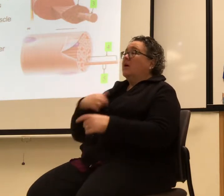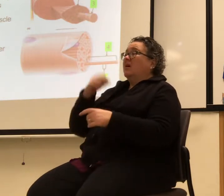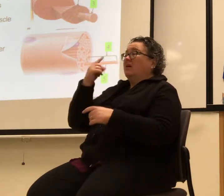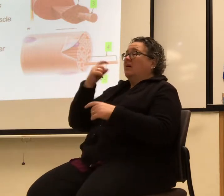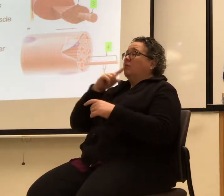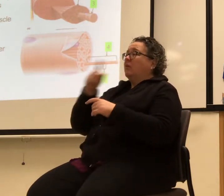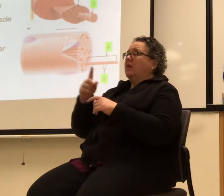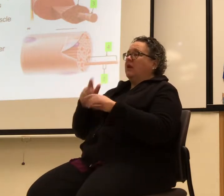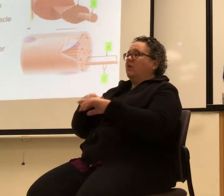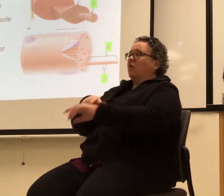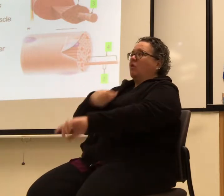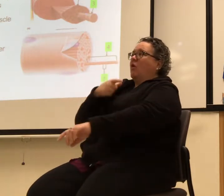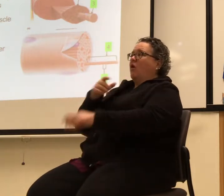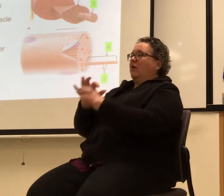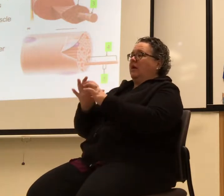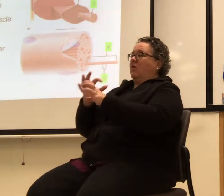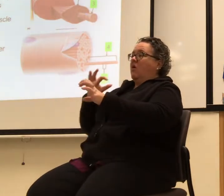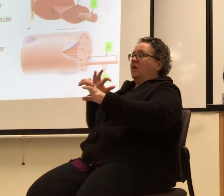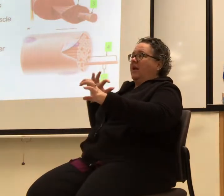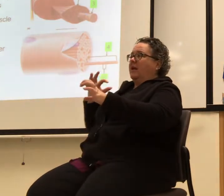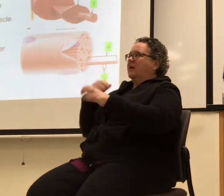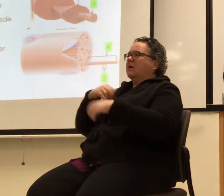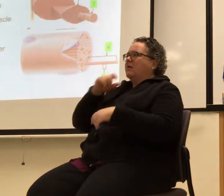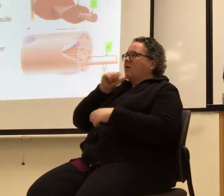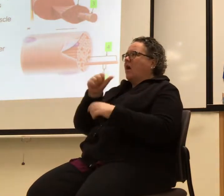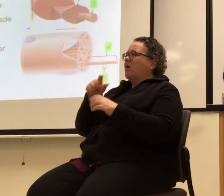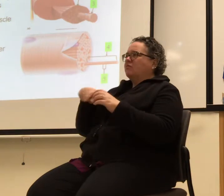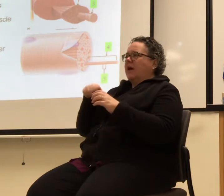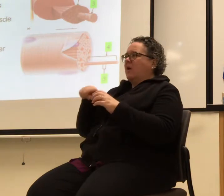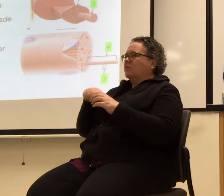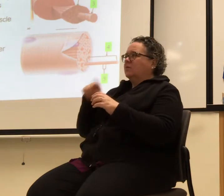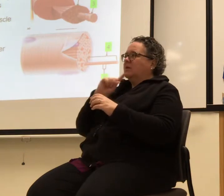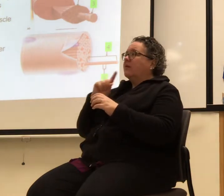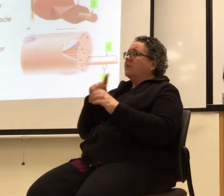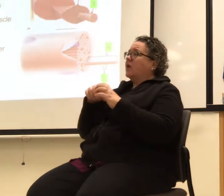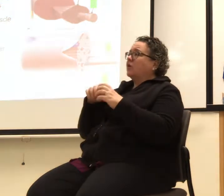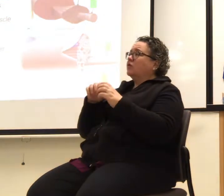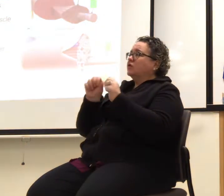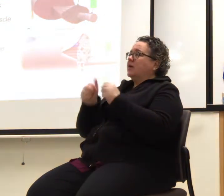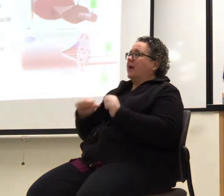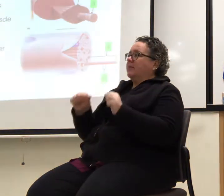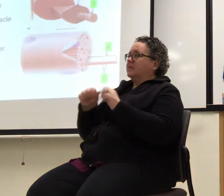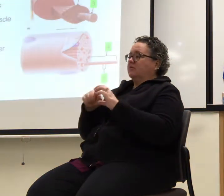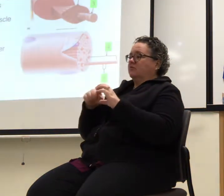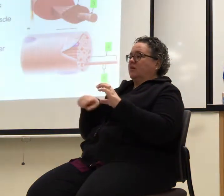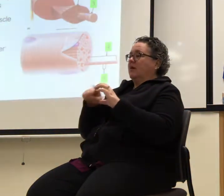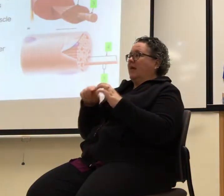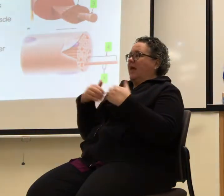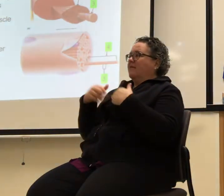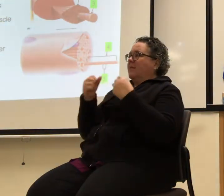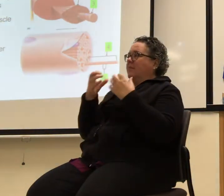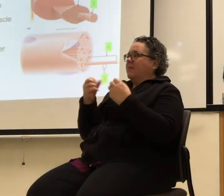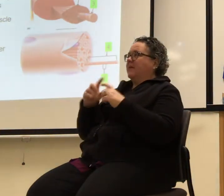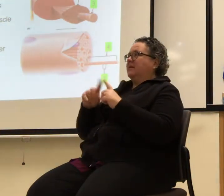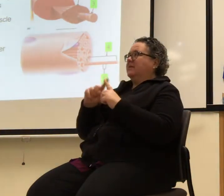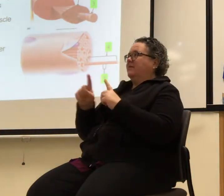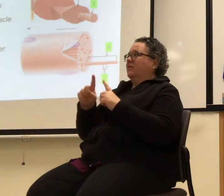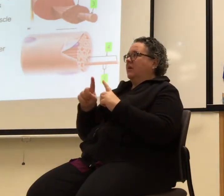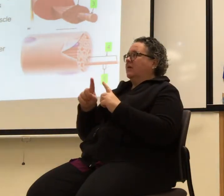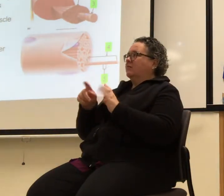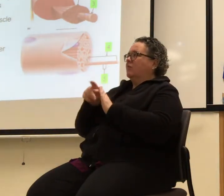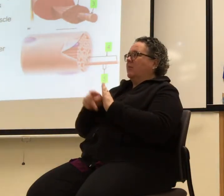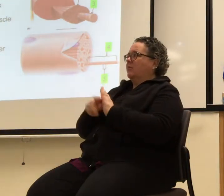not round cells if you look at the picture, right? They're cylindrically shaped. They have many different properties. For